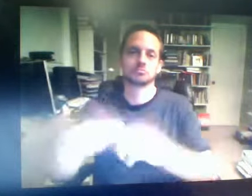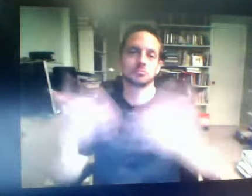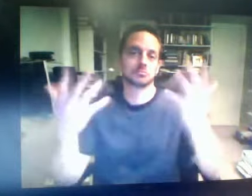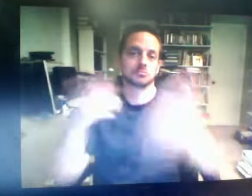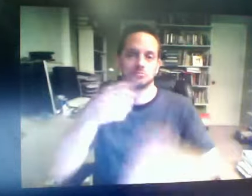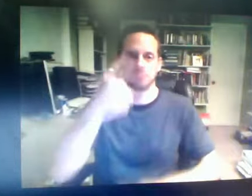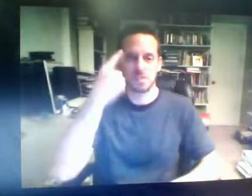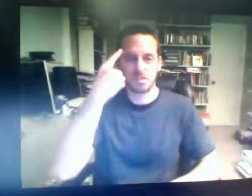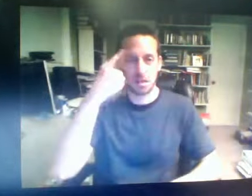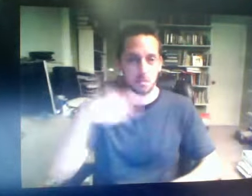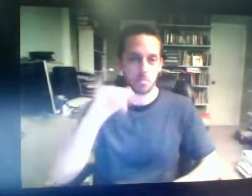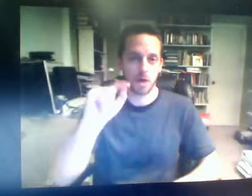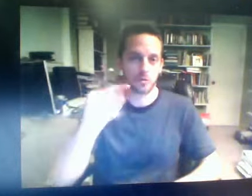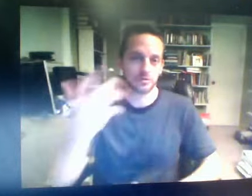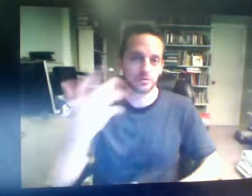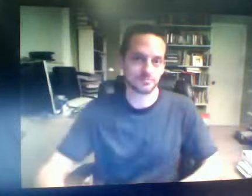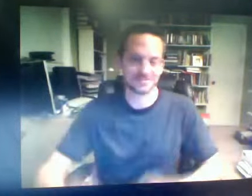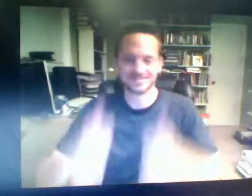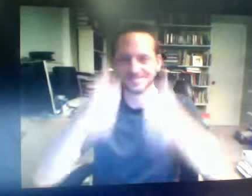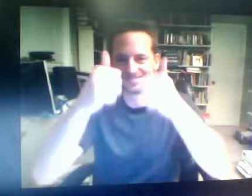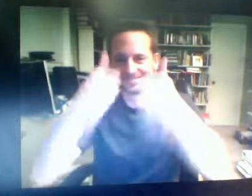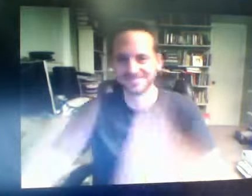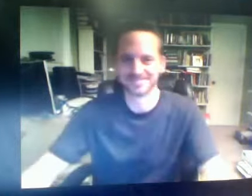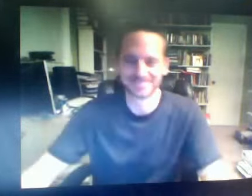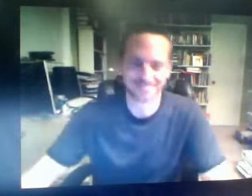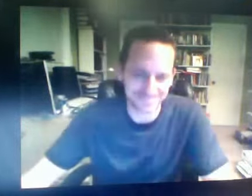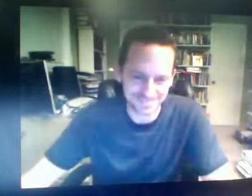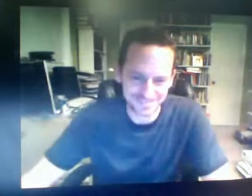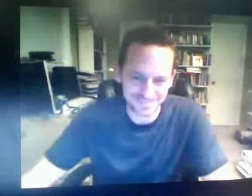Talks about our self-esteem and how it can reduce or